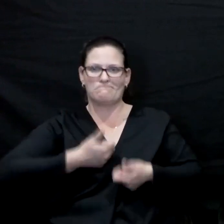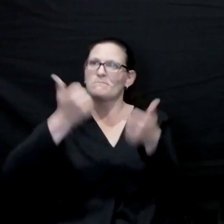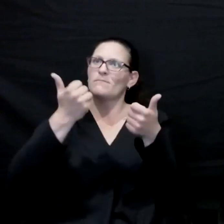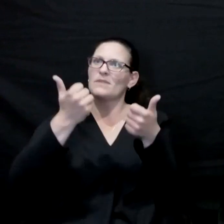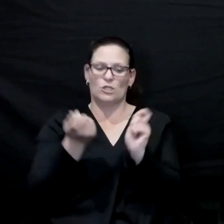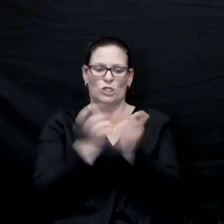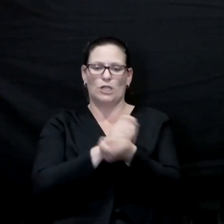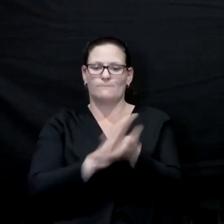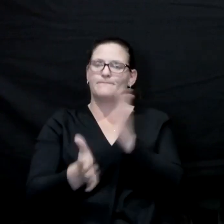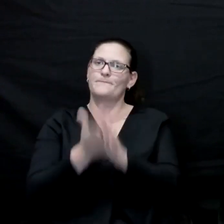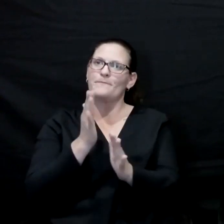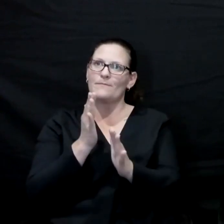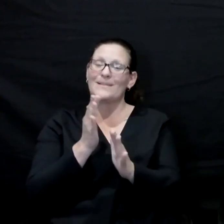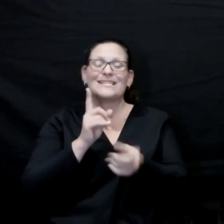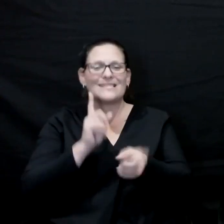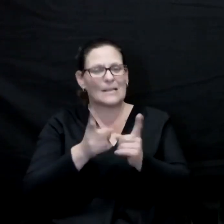whole process.